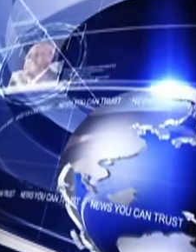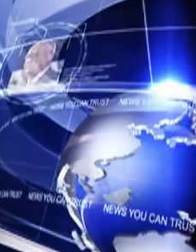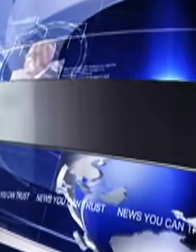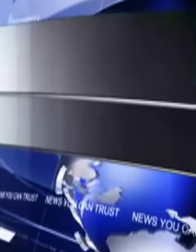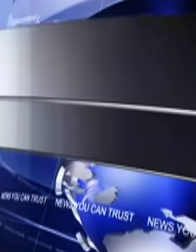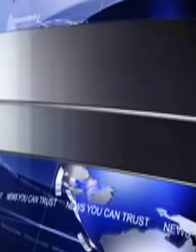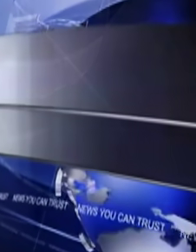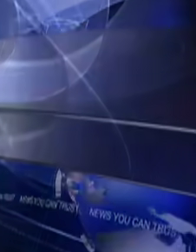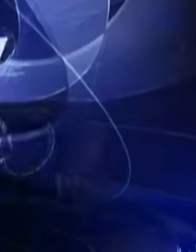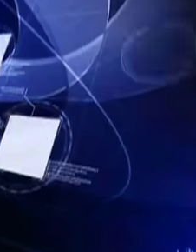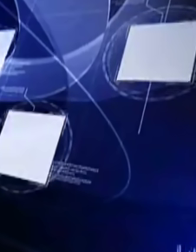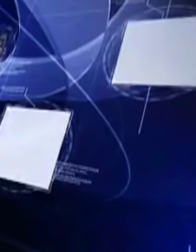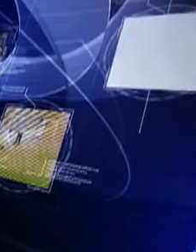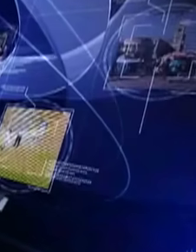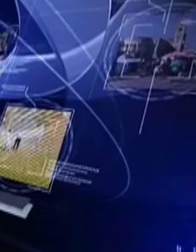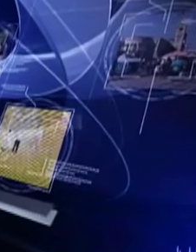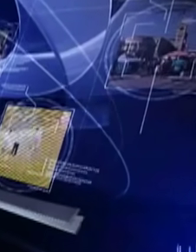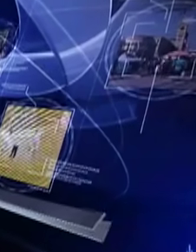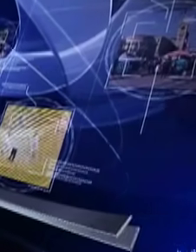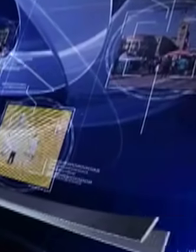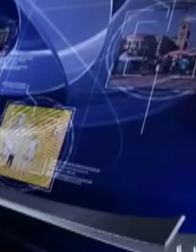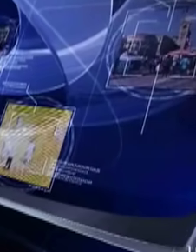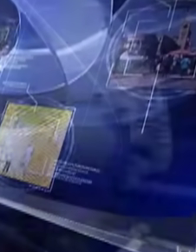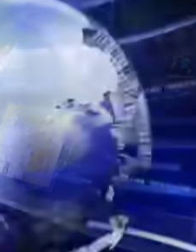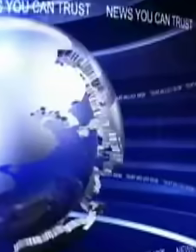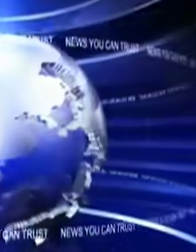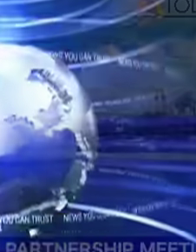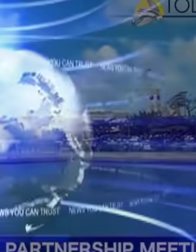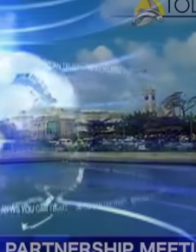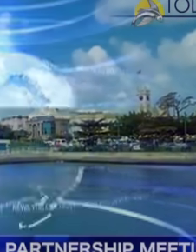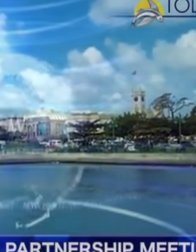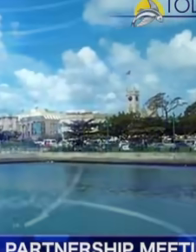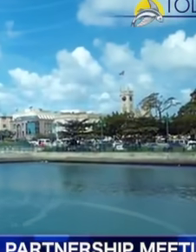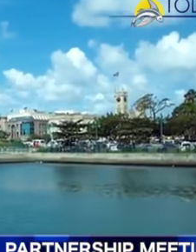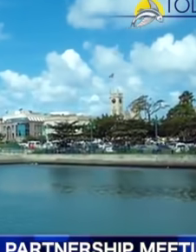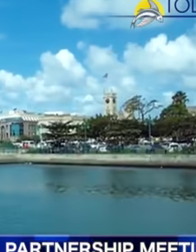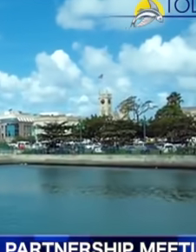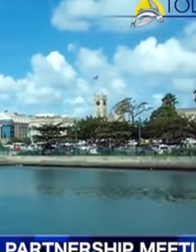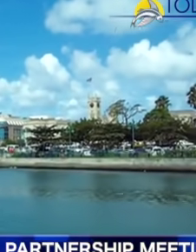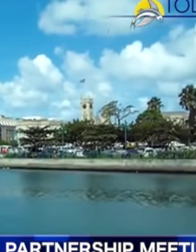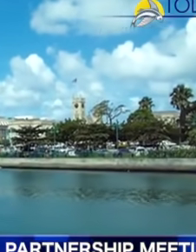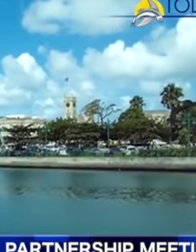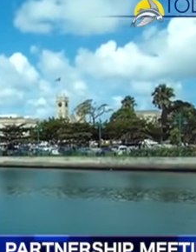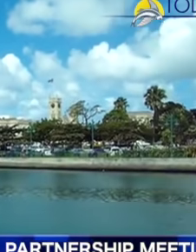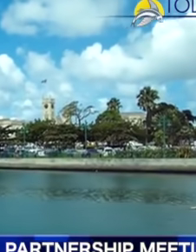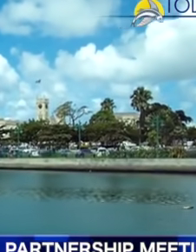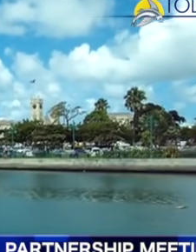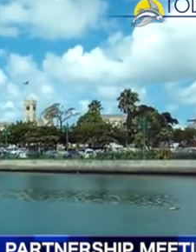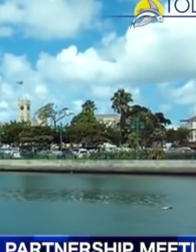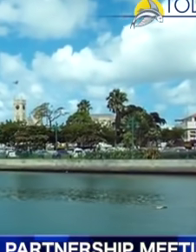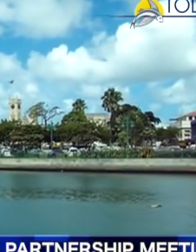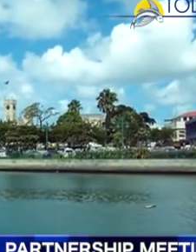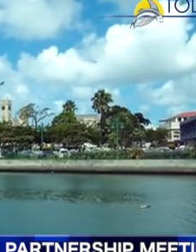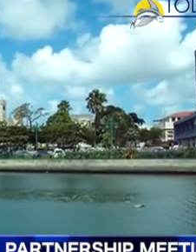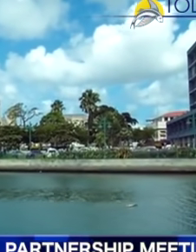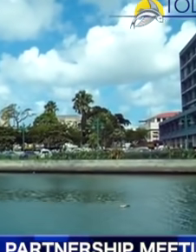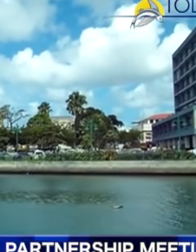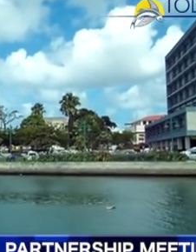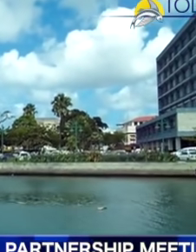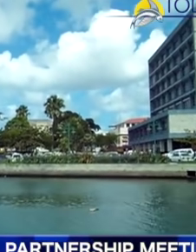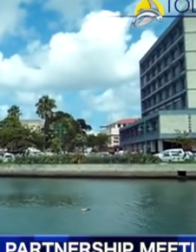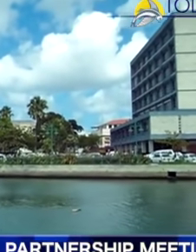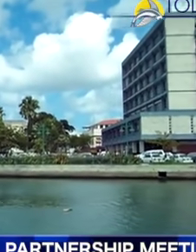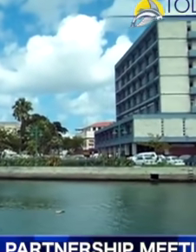It's Monday, July 27th, and welcome to your Barbados Today Evening News Update. The social partnership will meet today with topics